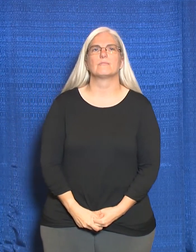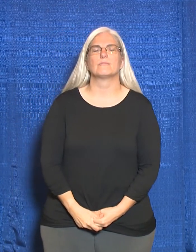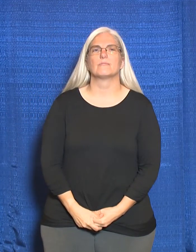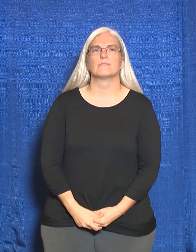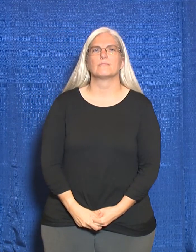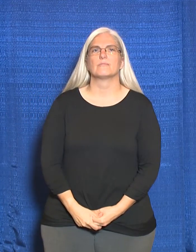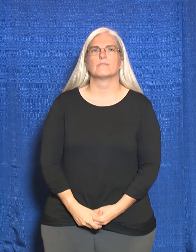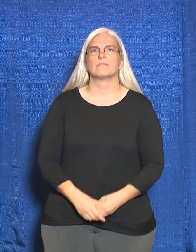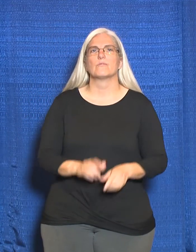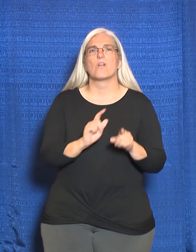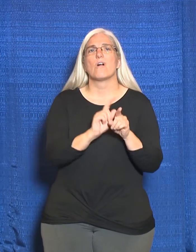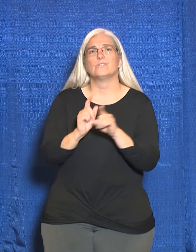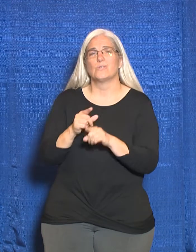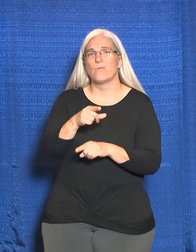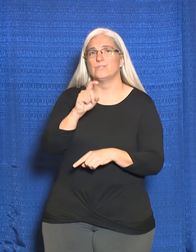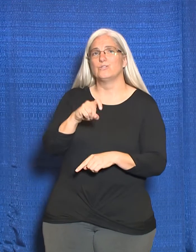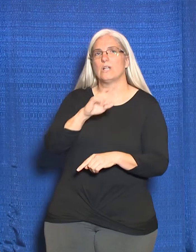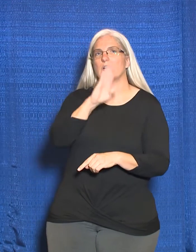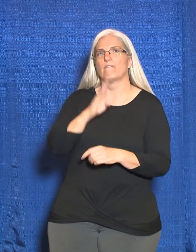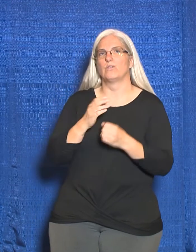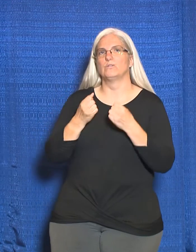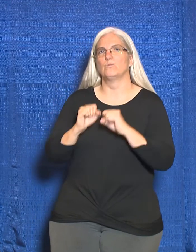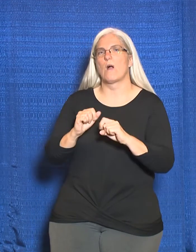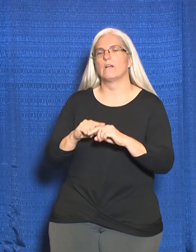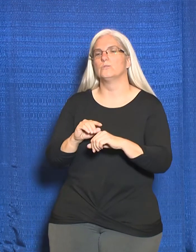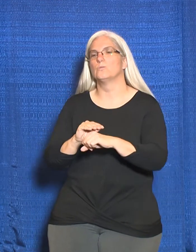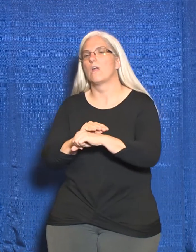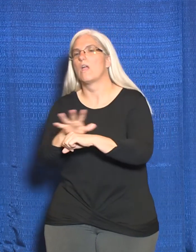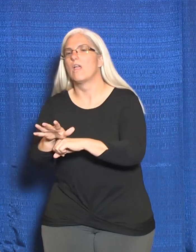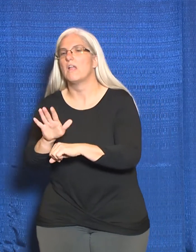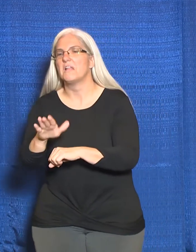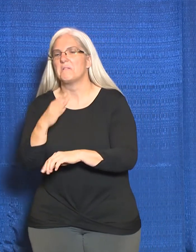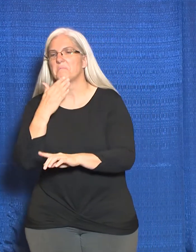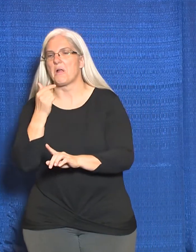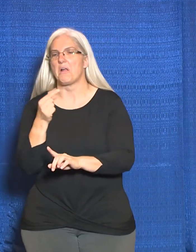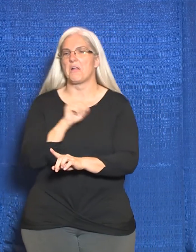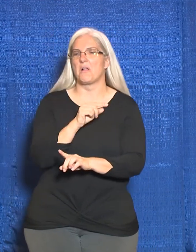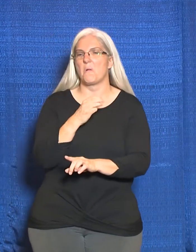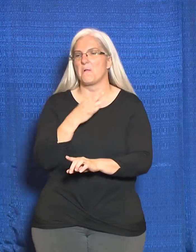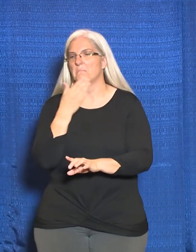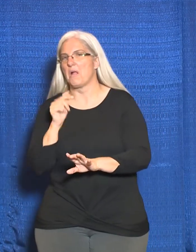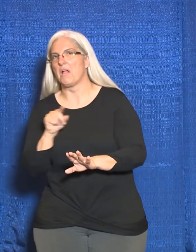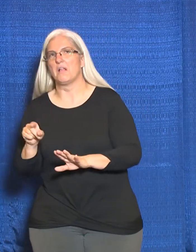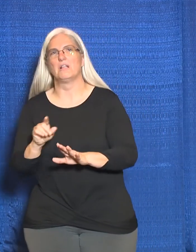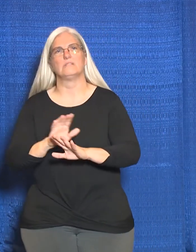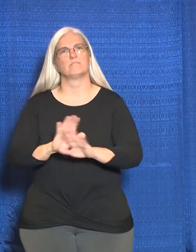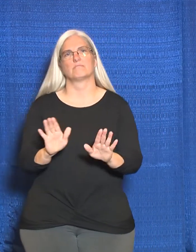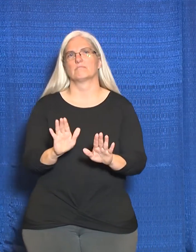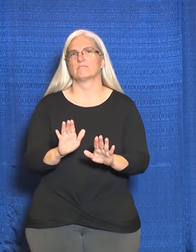You must never try to influence a client's political party preference.